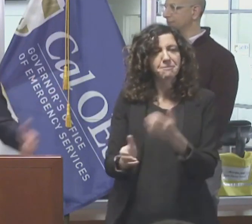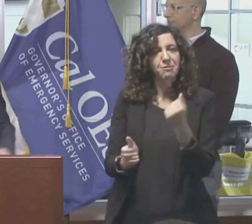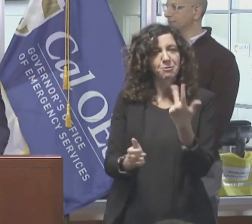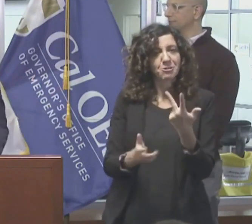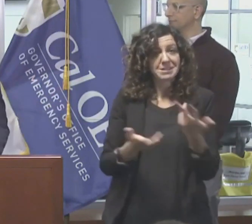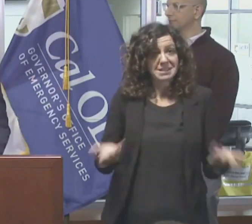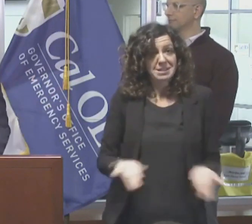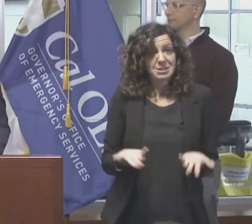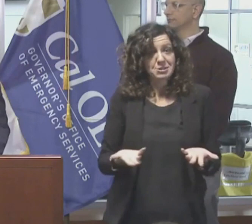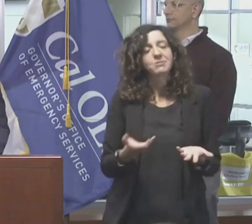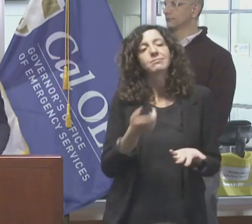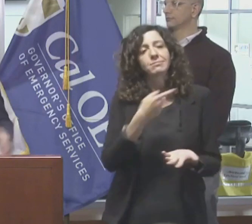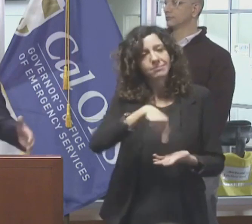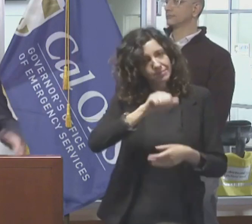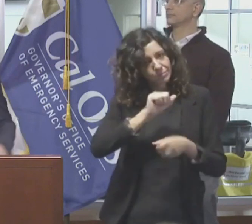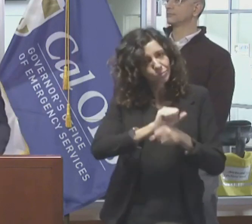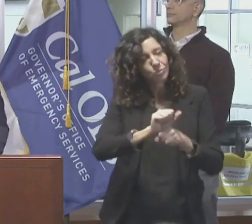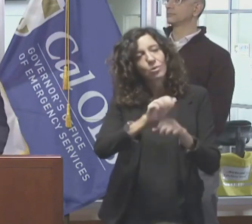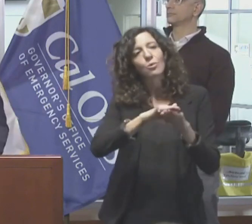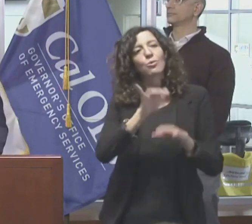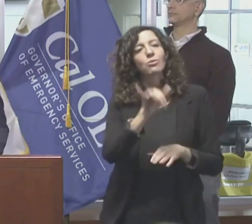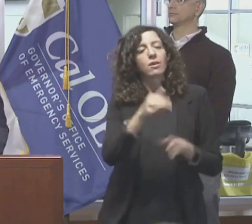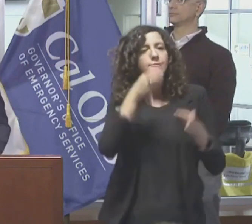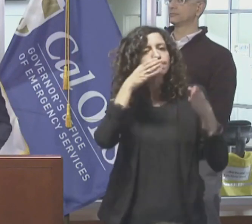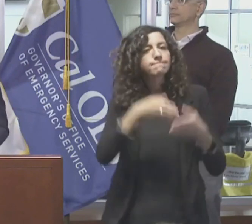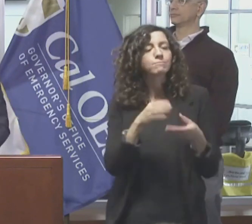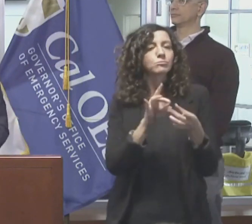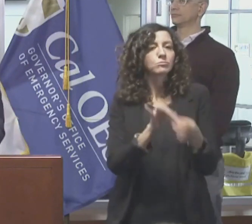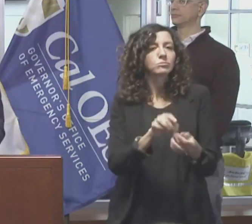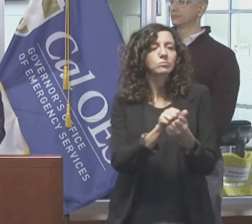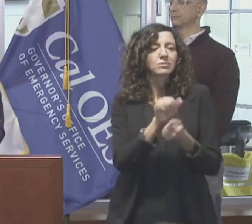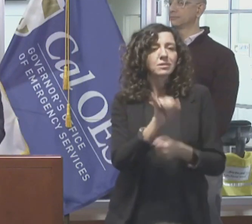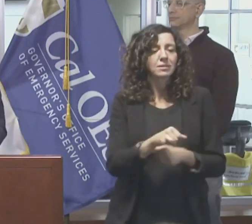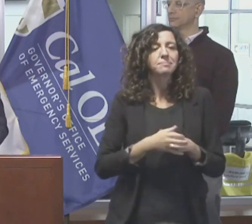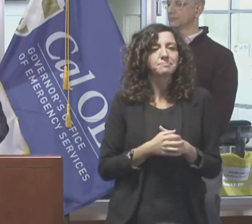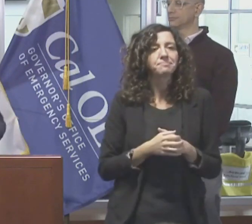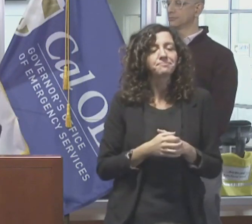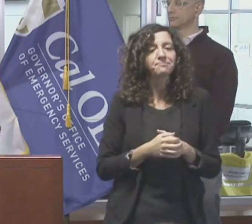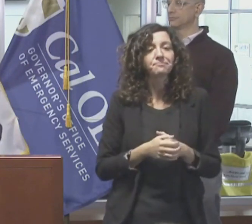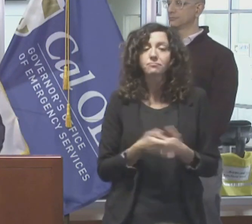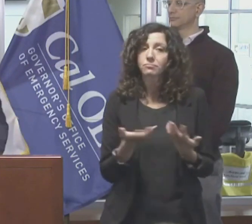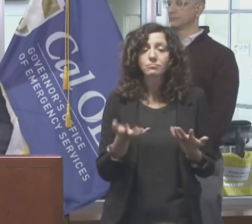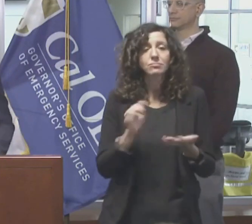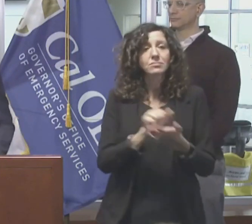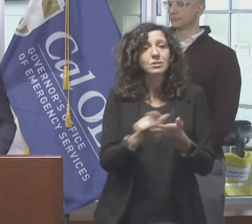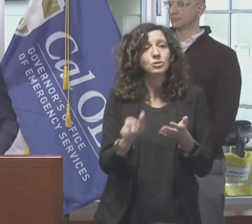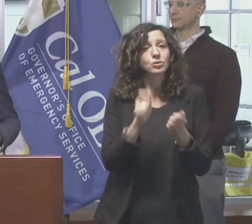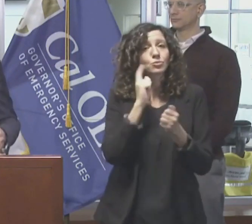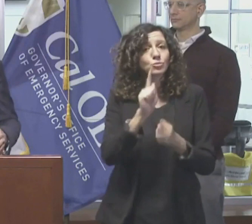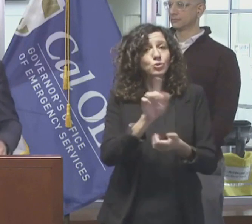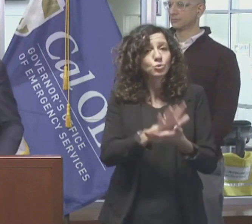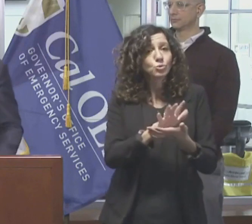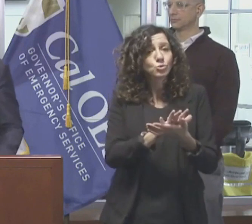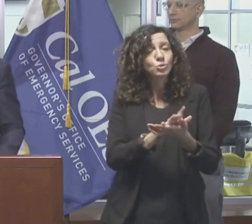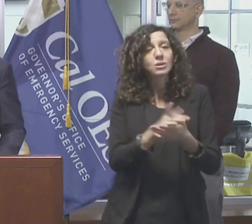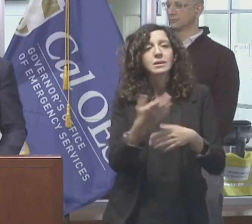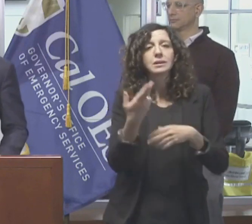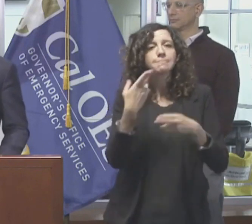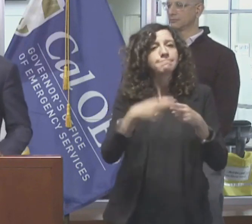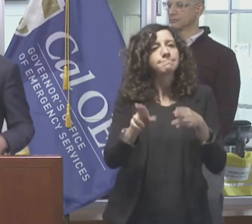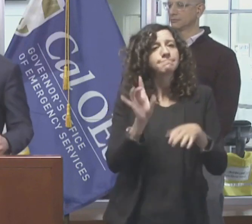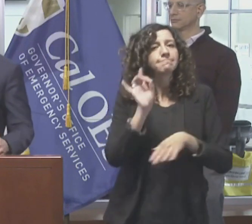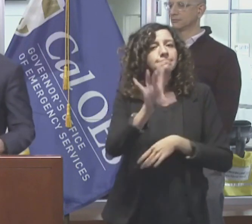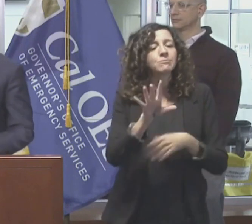and in that total package and those numbers that I just referenced. So that's it on the schools, a little bit on our